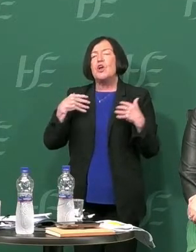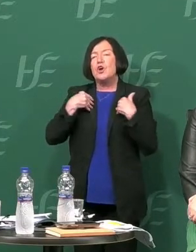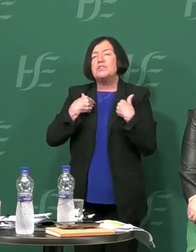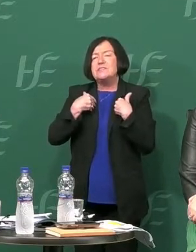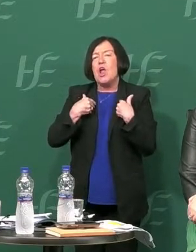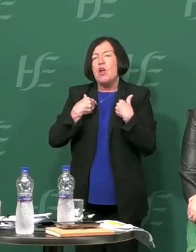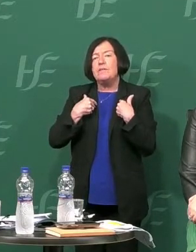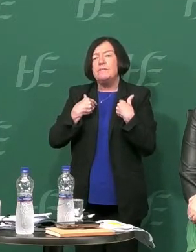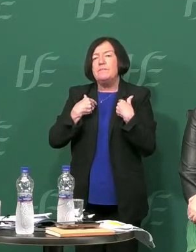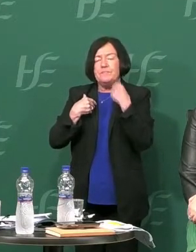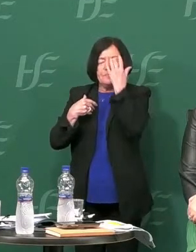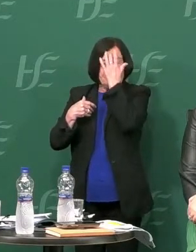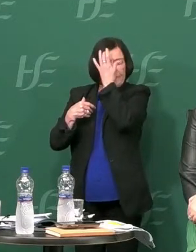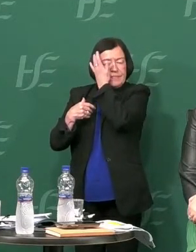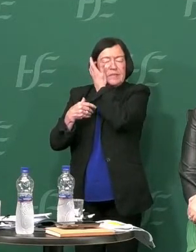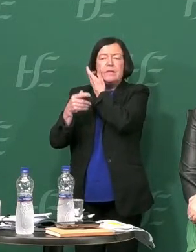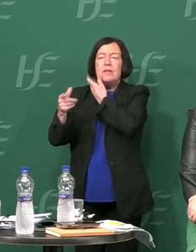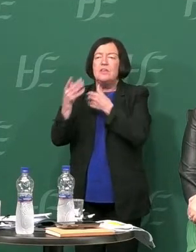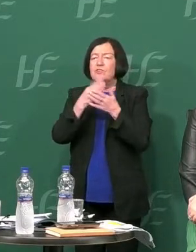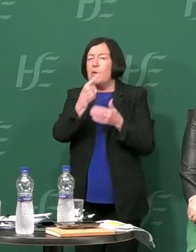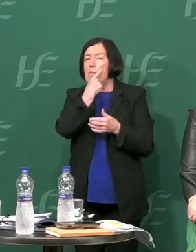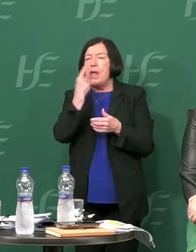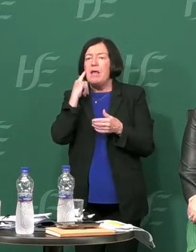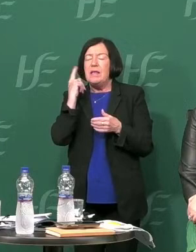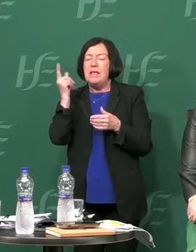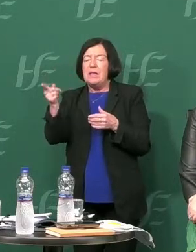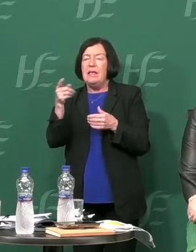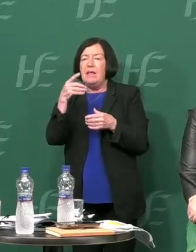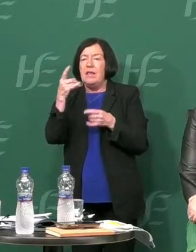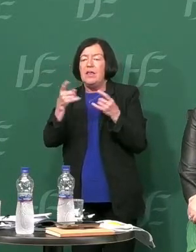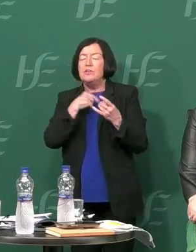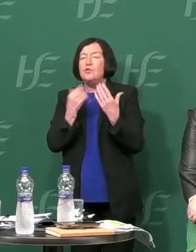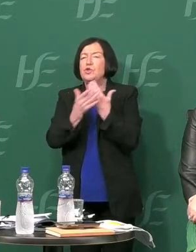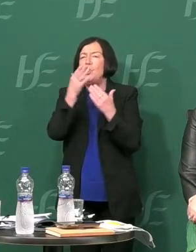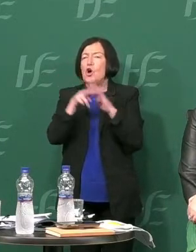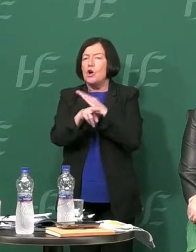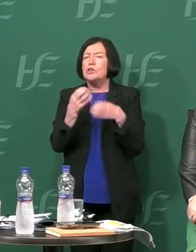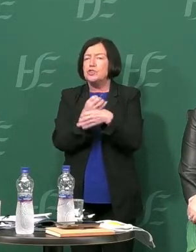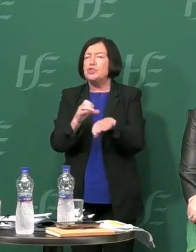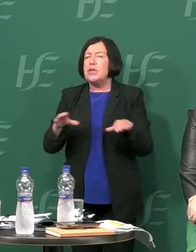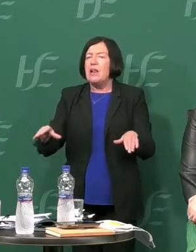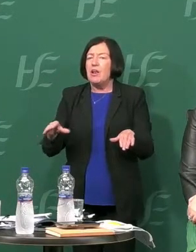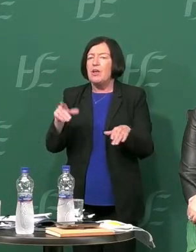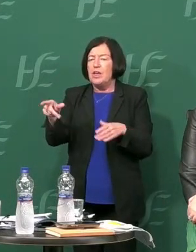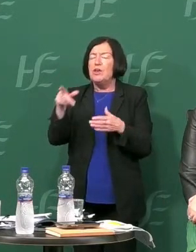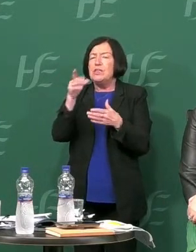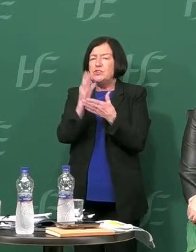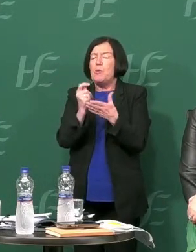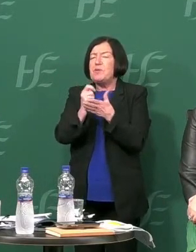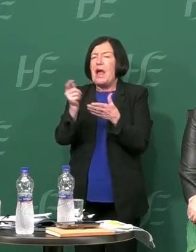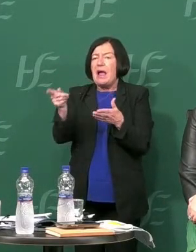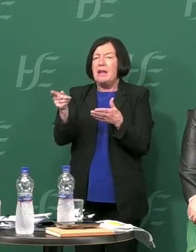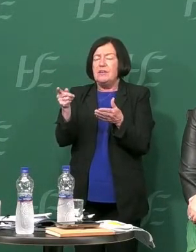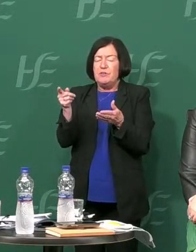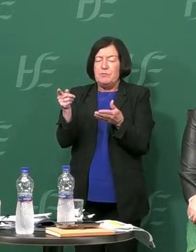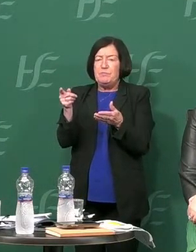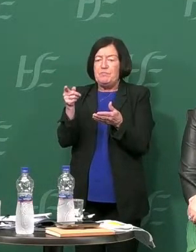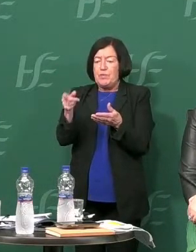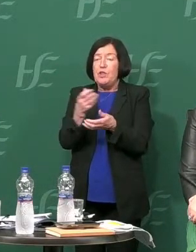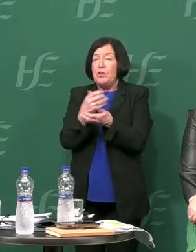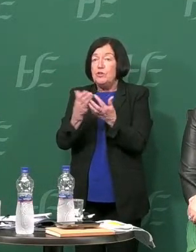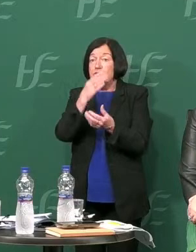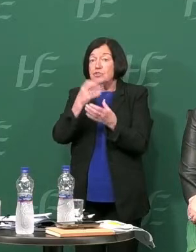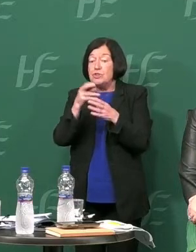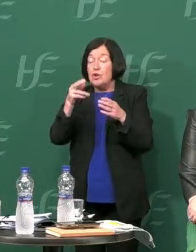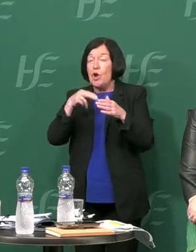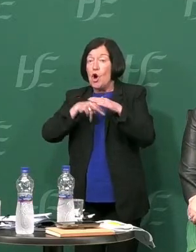about, I suppose we've seen some evidence from the United States of what's happening to younger children. Obviously, it's going to be some time, if we don't know when, younger children